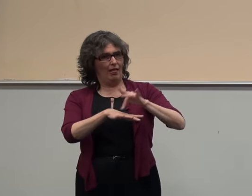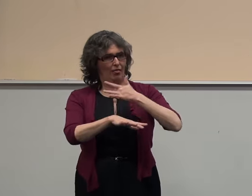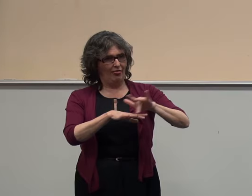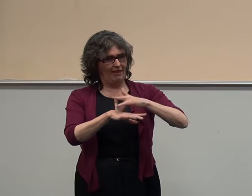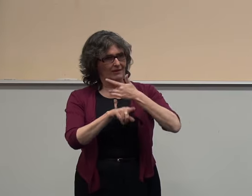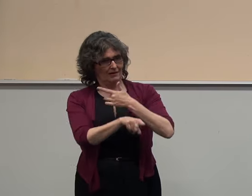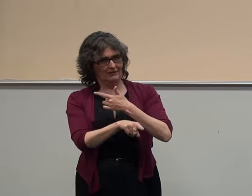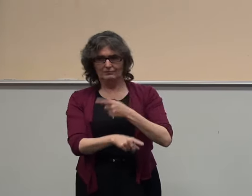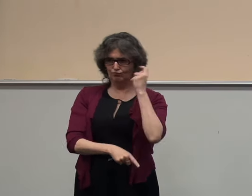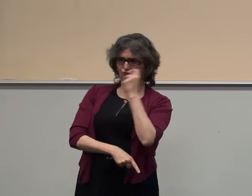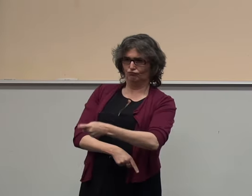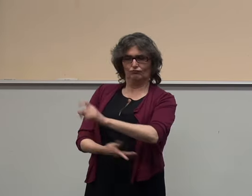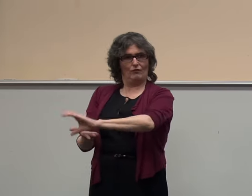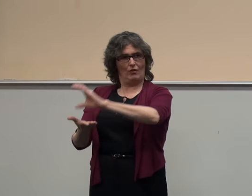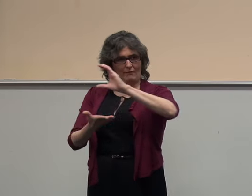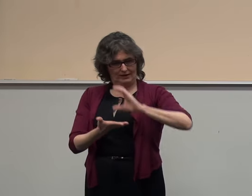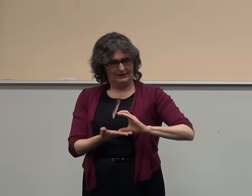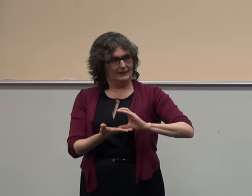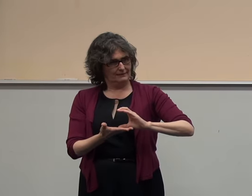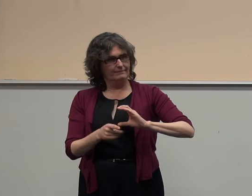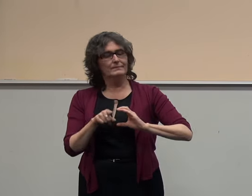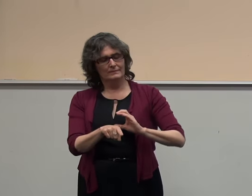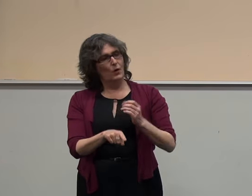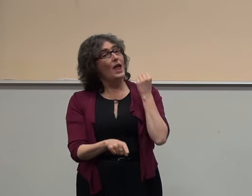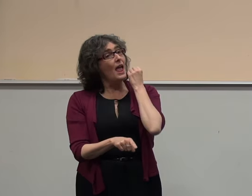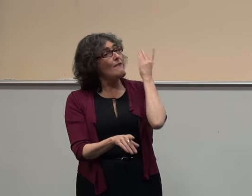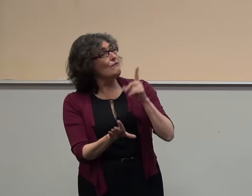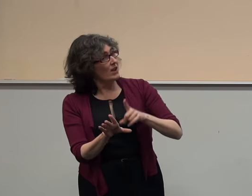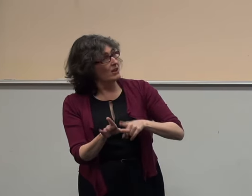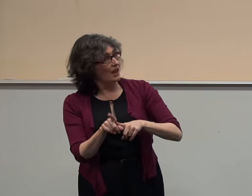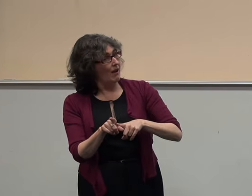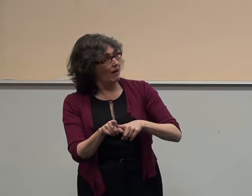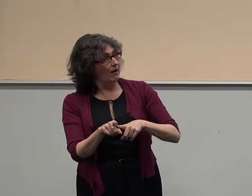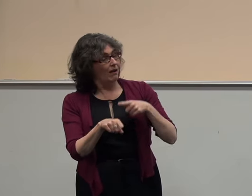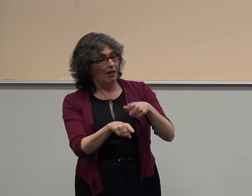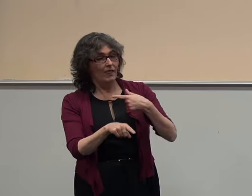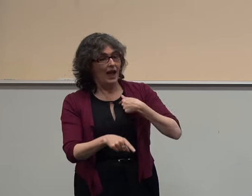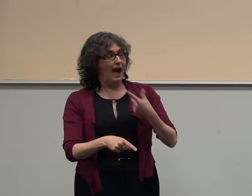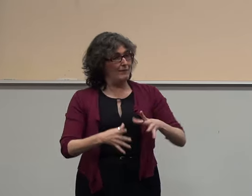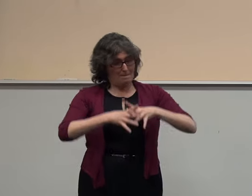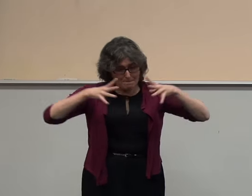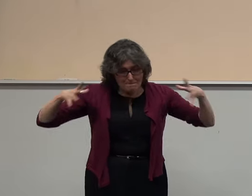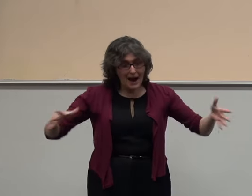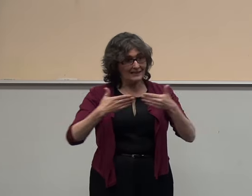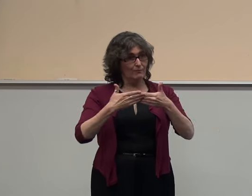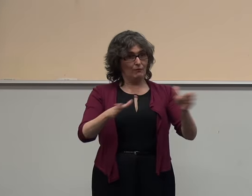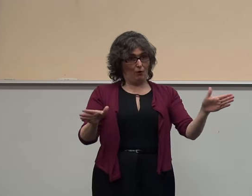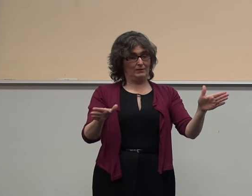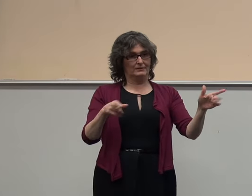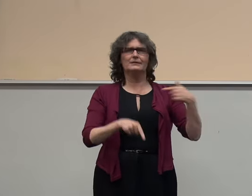going to host an integrated theatre performance on a really big scale. I think next year's is Tommy the